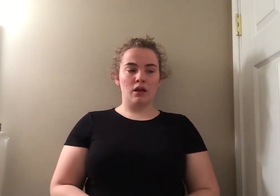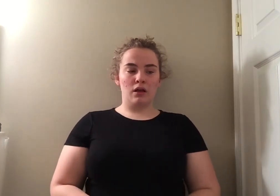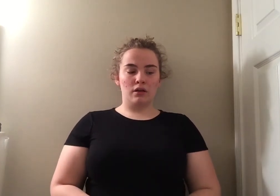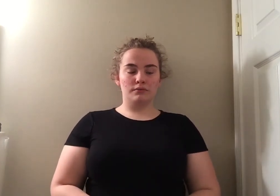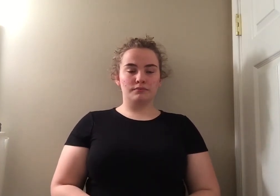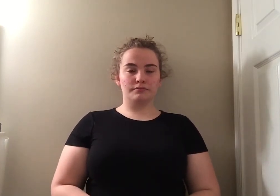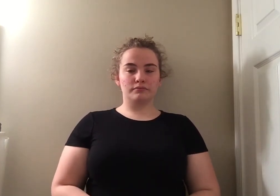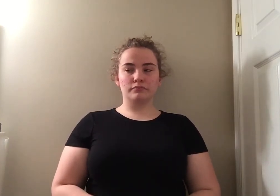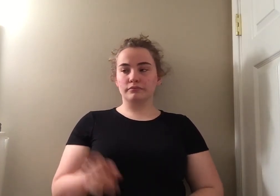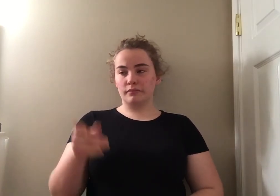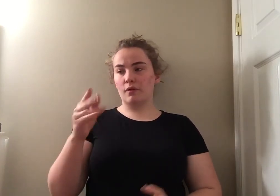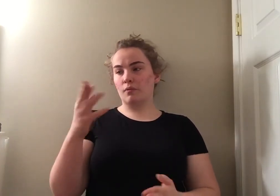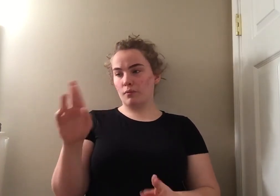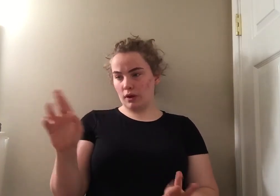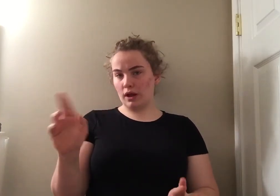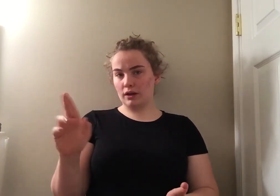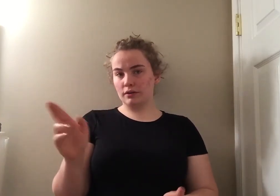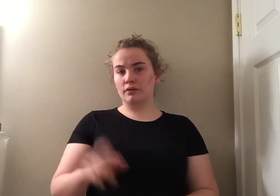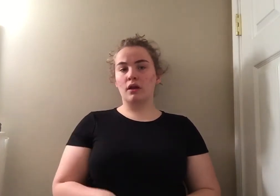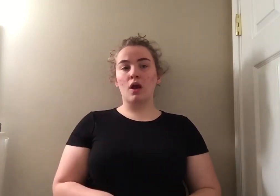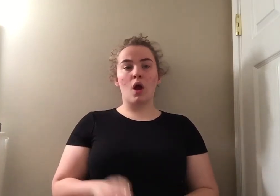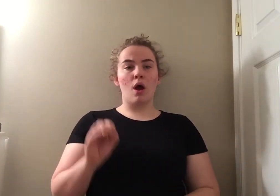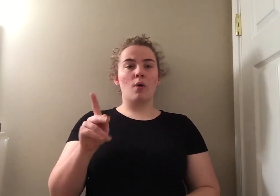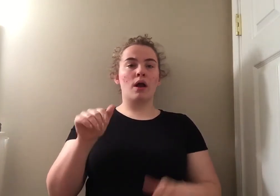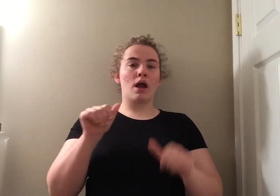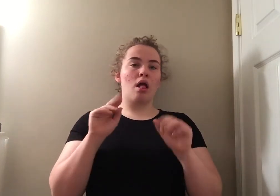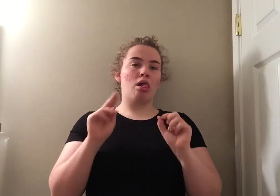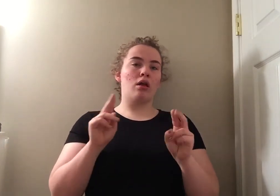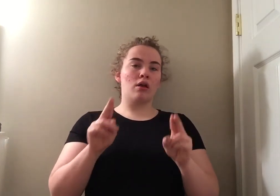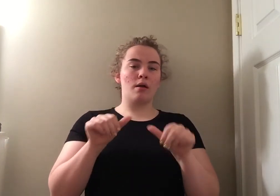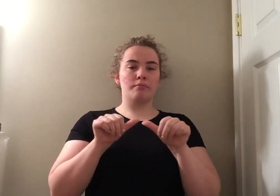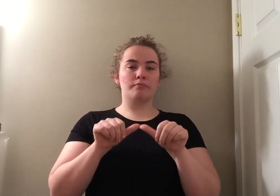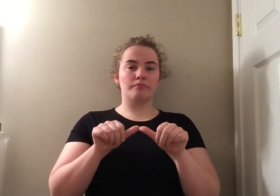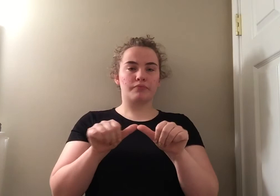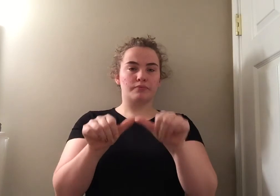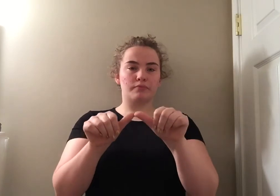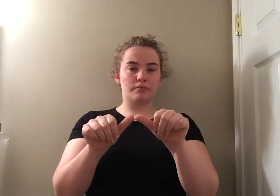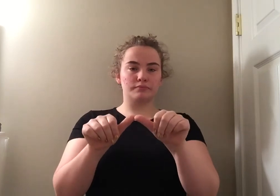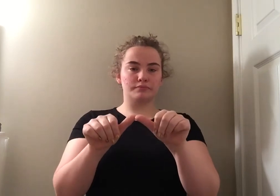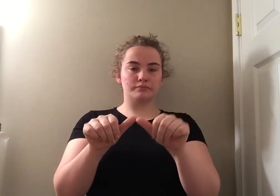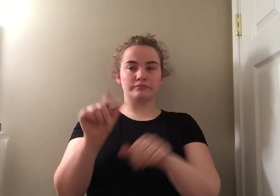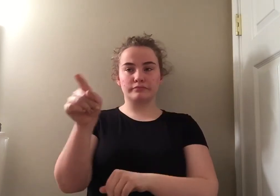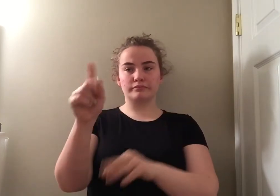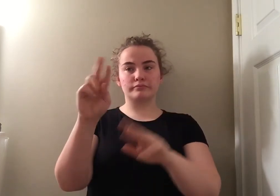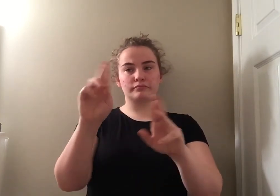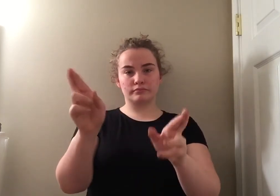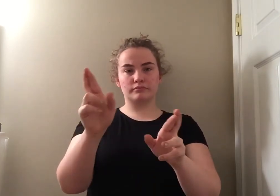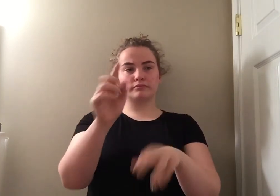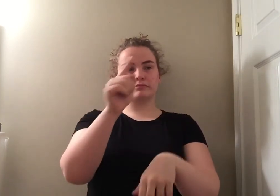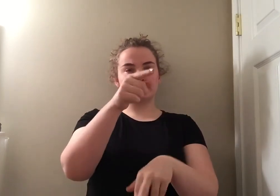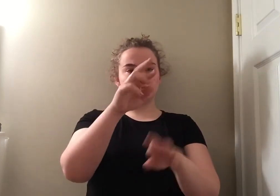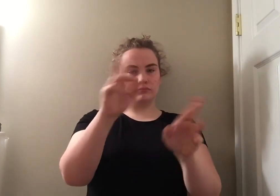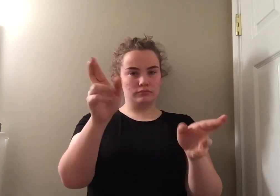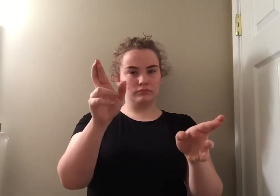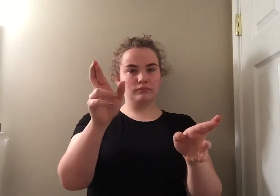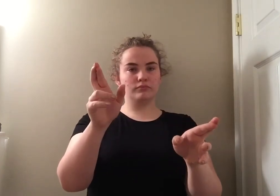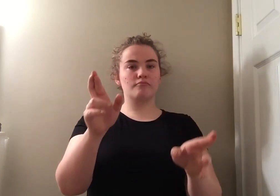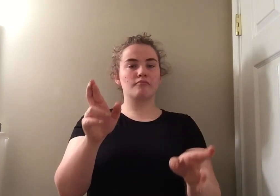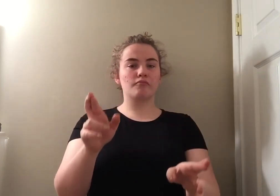Trey's ready to move on. Let's quickly move. So is Jalen. So is Tatiana. So is Caleb.